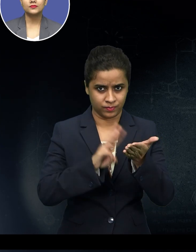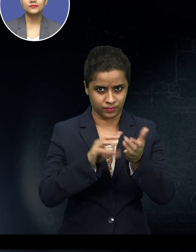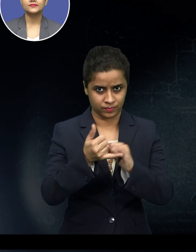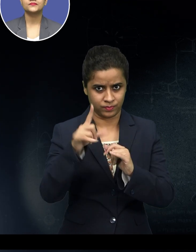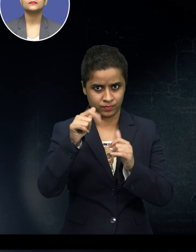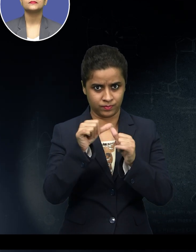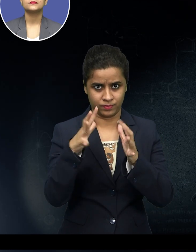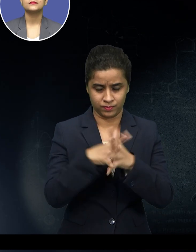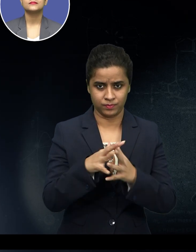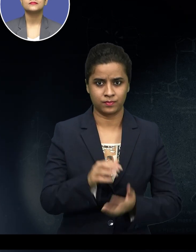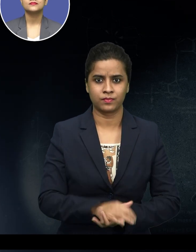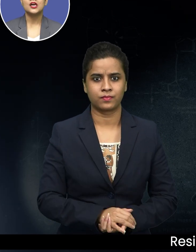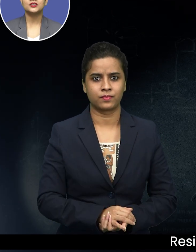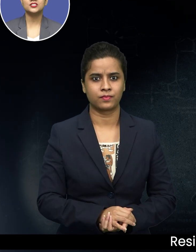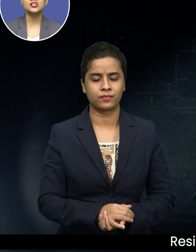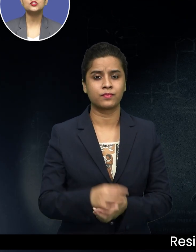law,